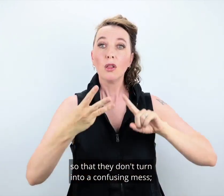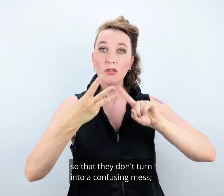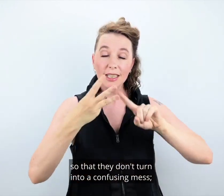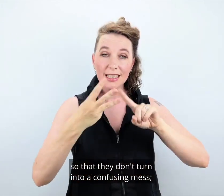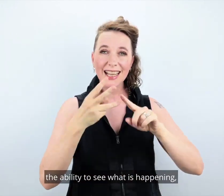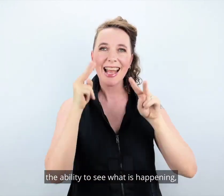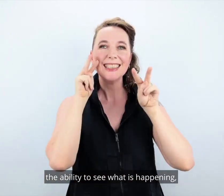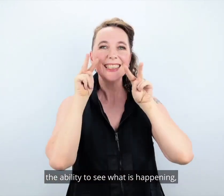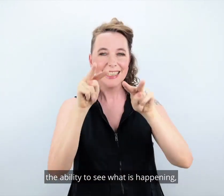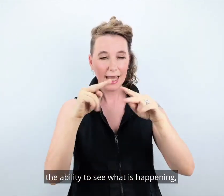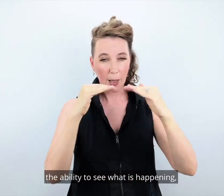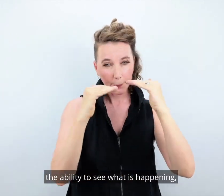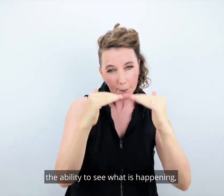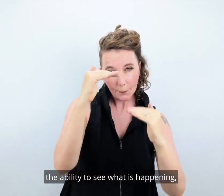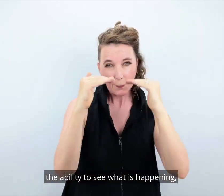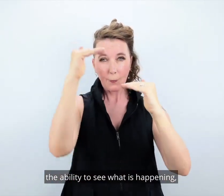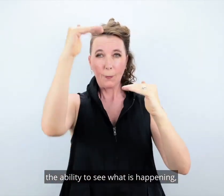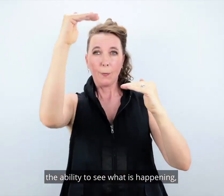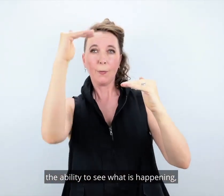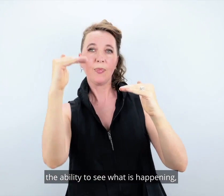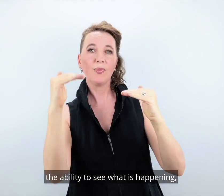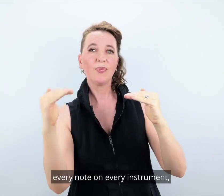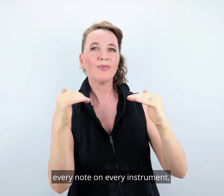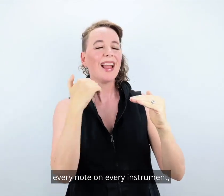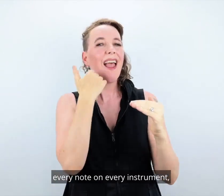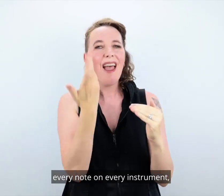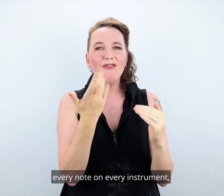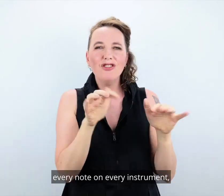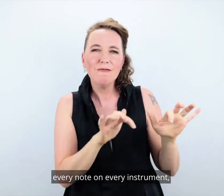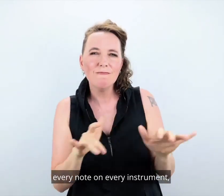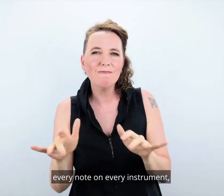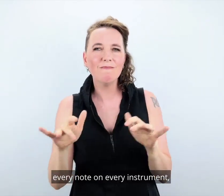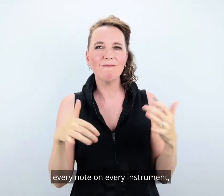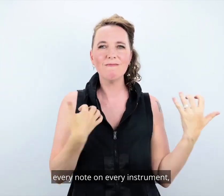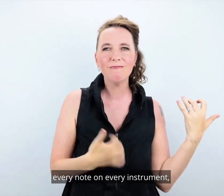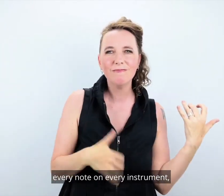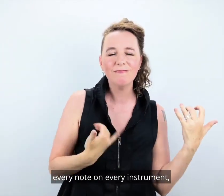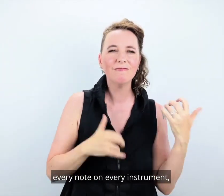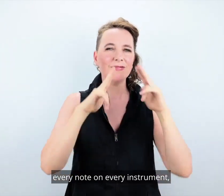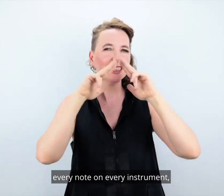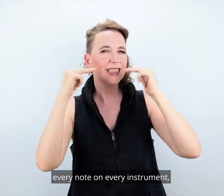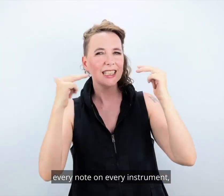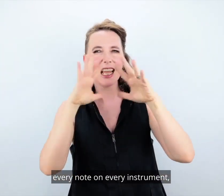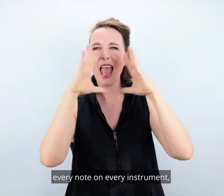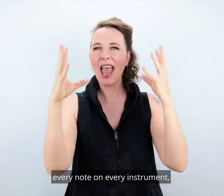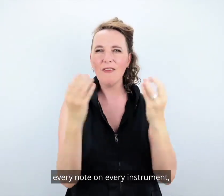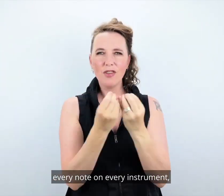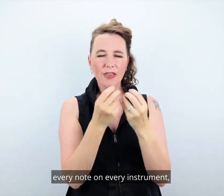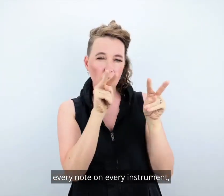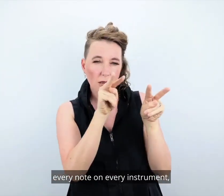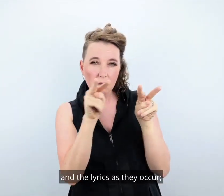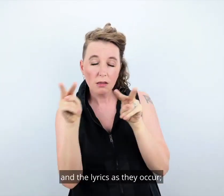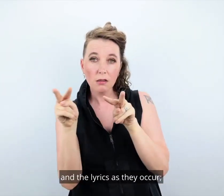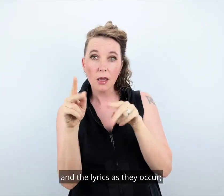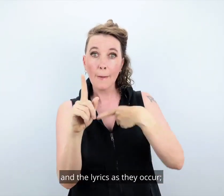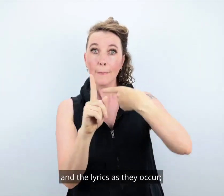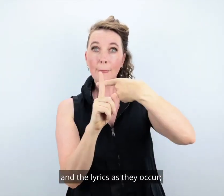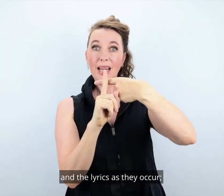The ability to see what is happening every note on every instrument and the lyrics